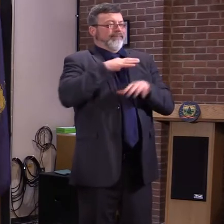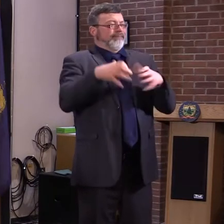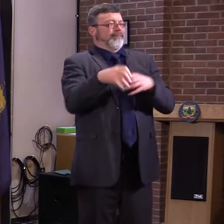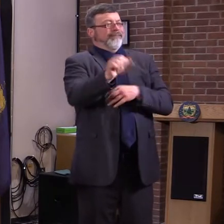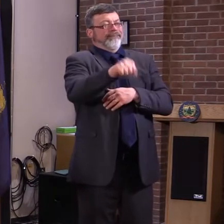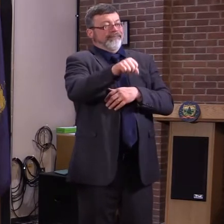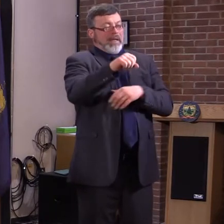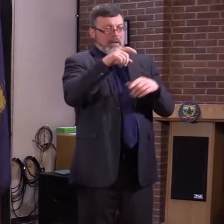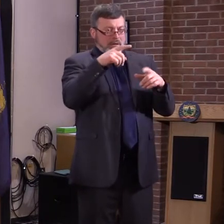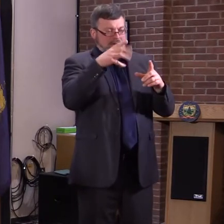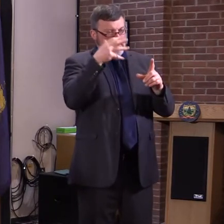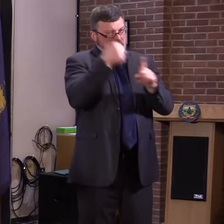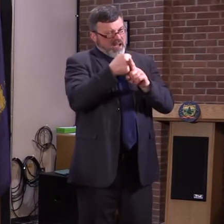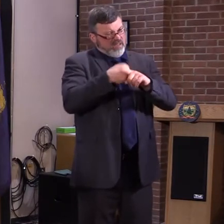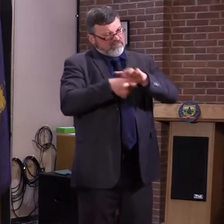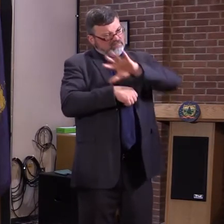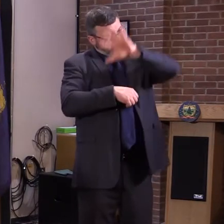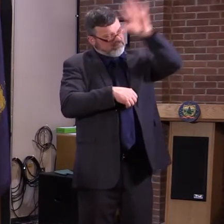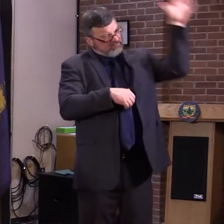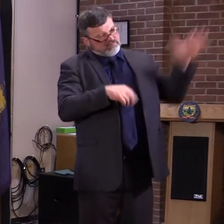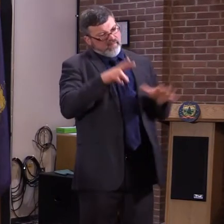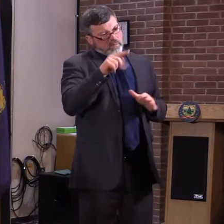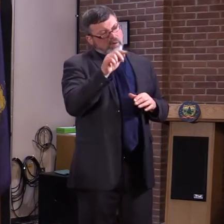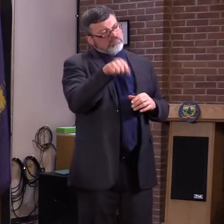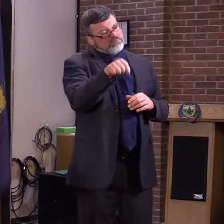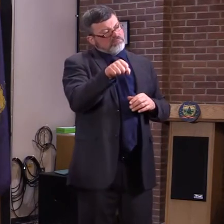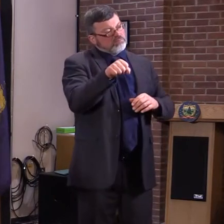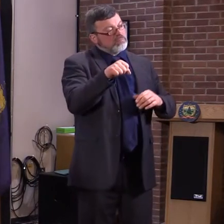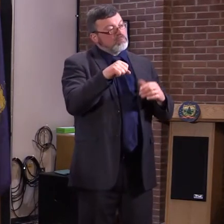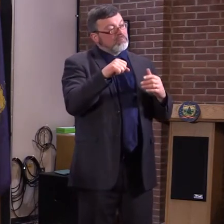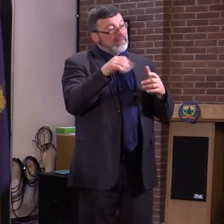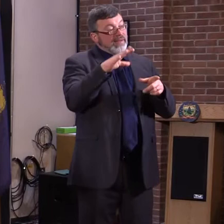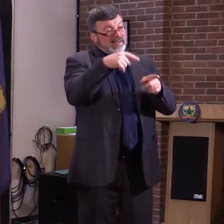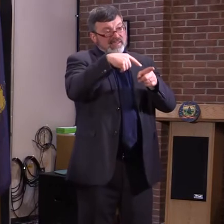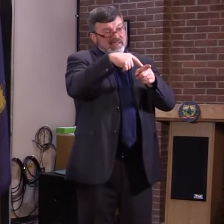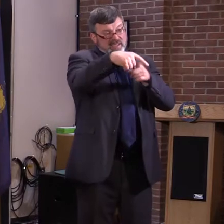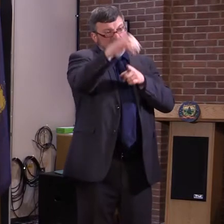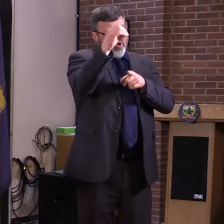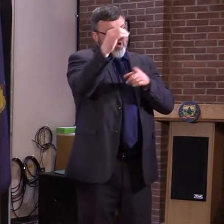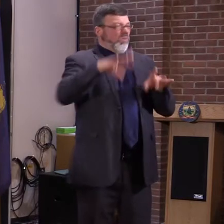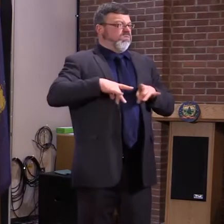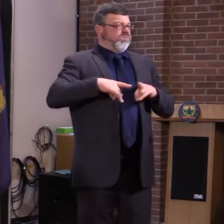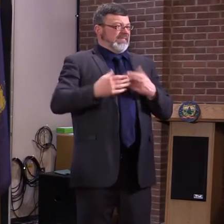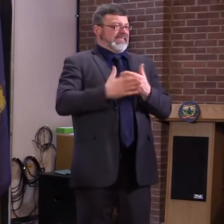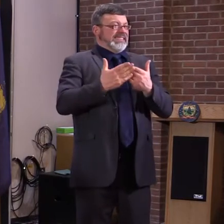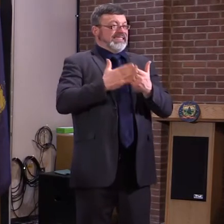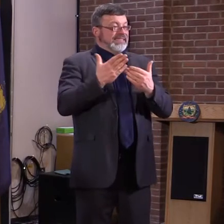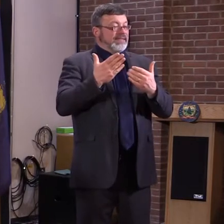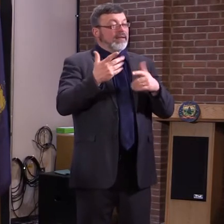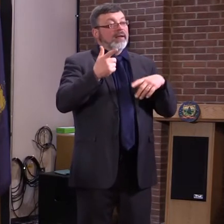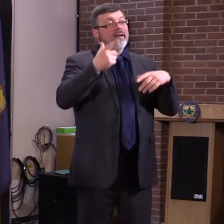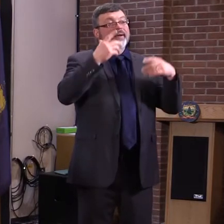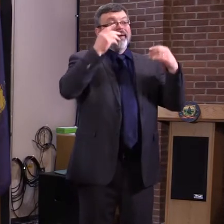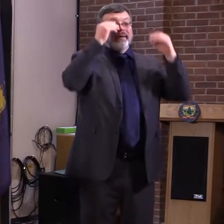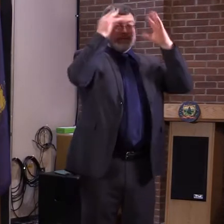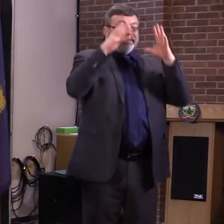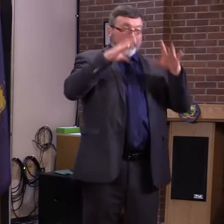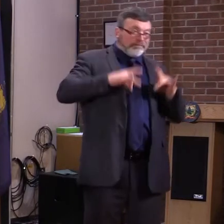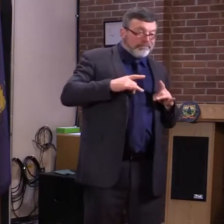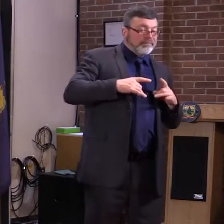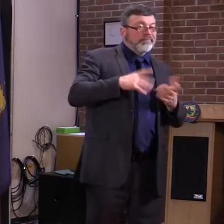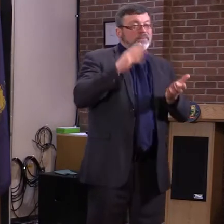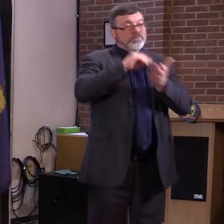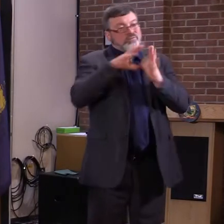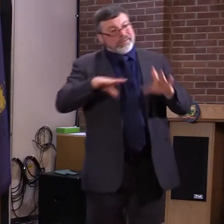certainly, with Omicron, people are getting sick, and that includes school staff, or they have to stay home to take care of a sick child and so forth. So we still